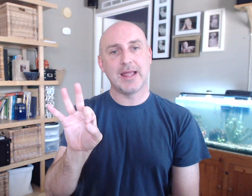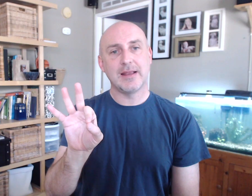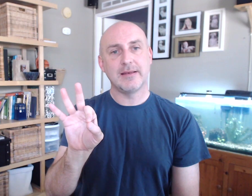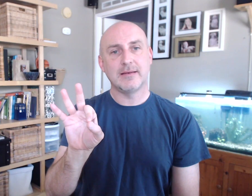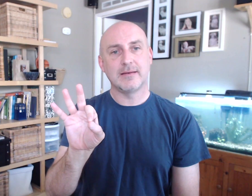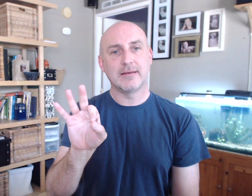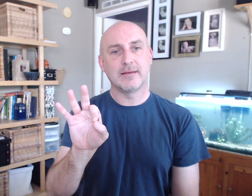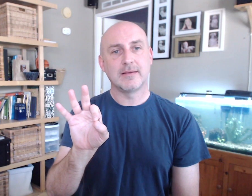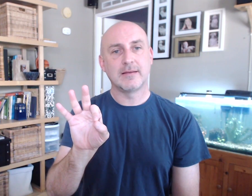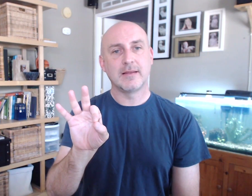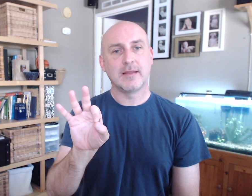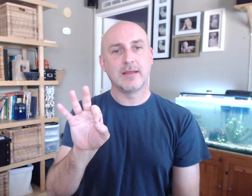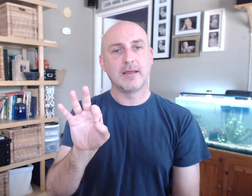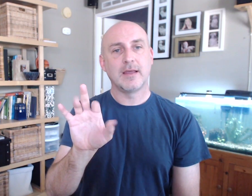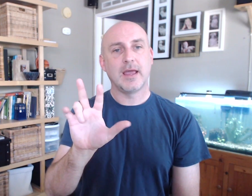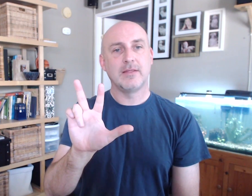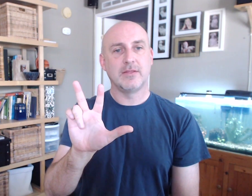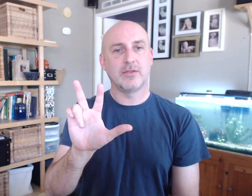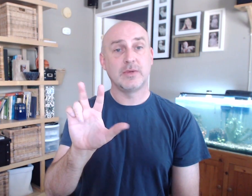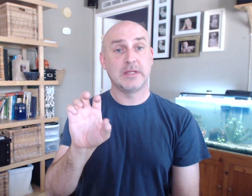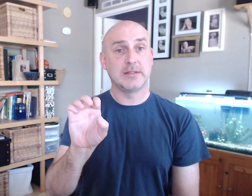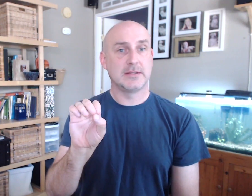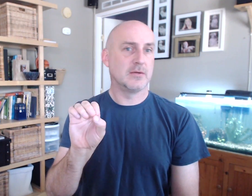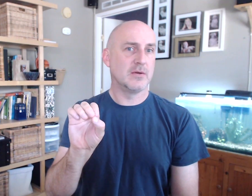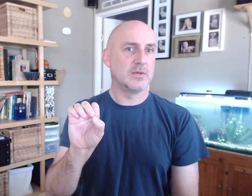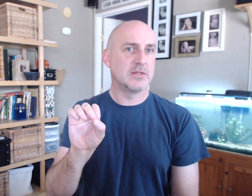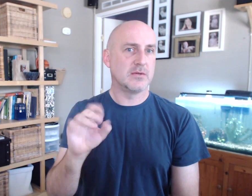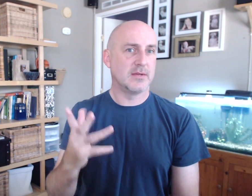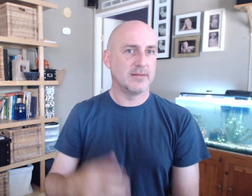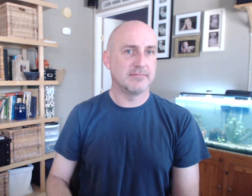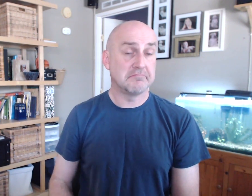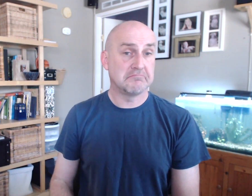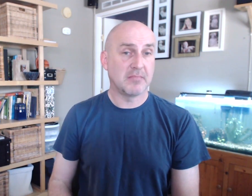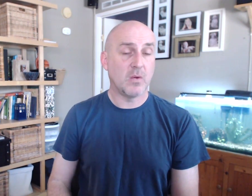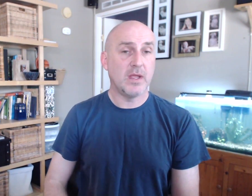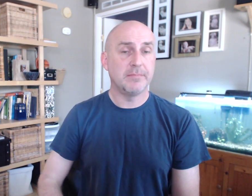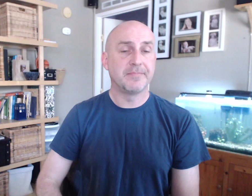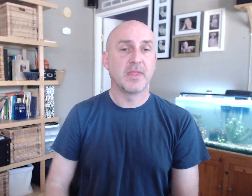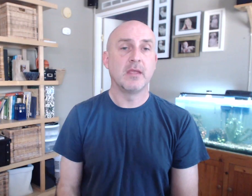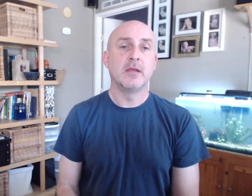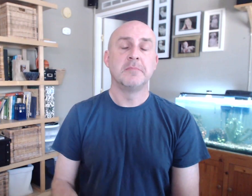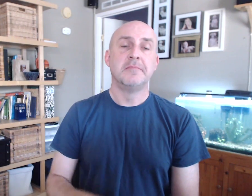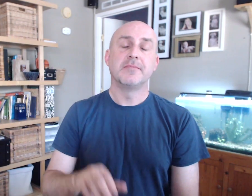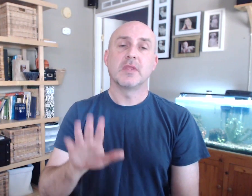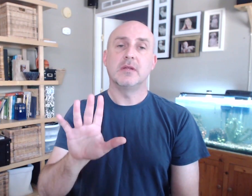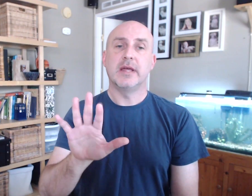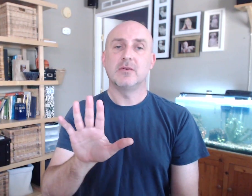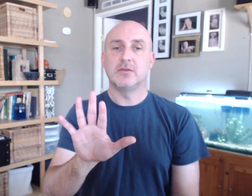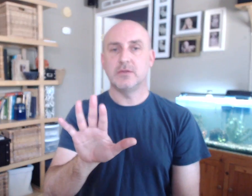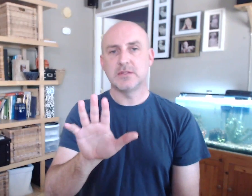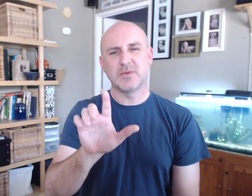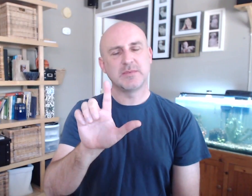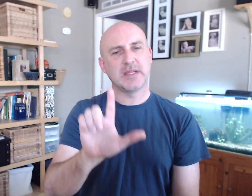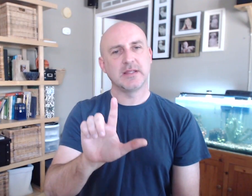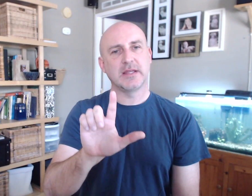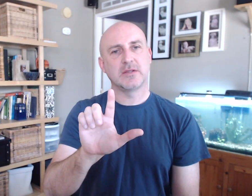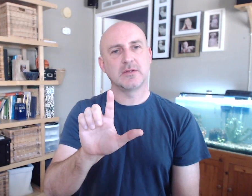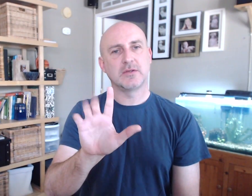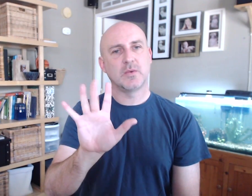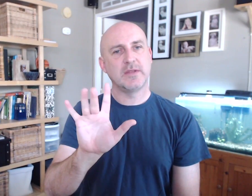29, and then 30 is 30. Alright? Now notice when I'm signing like